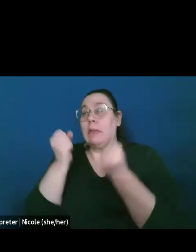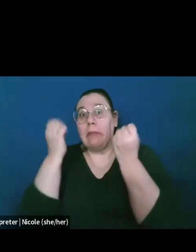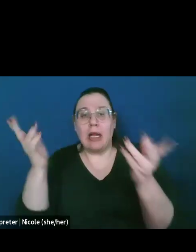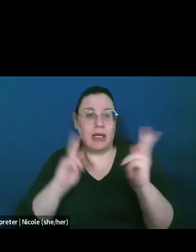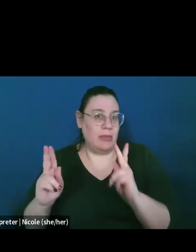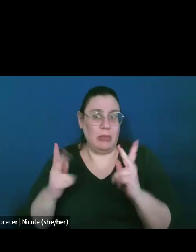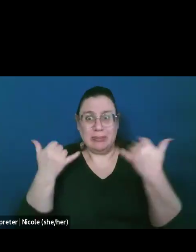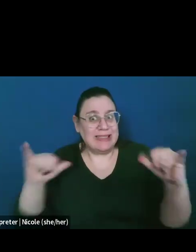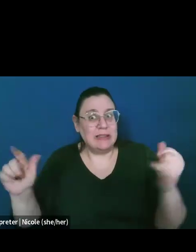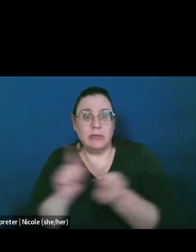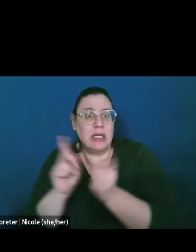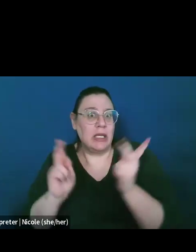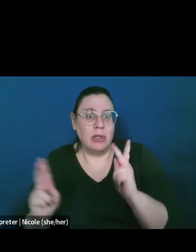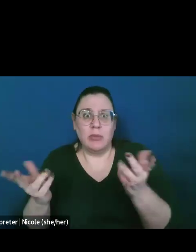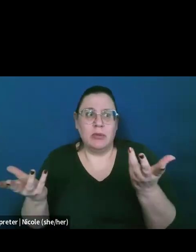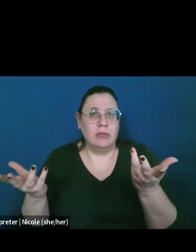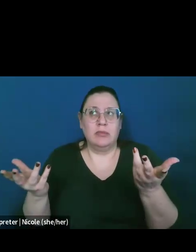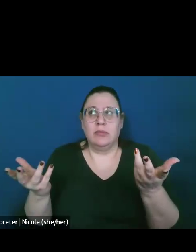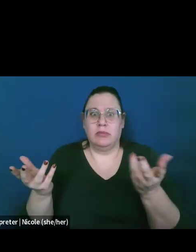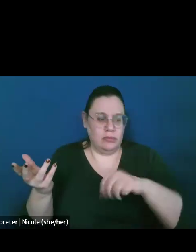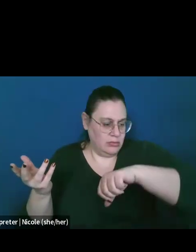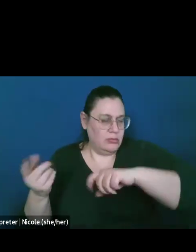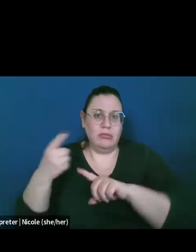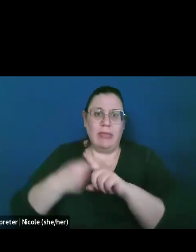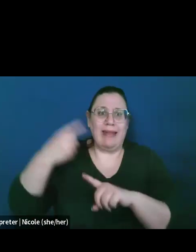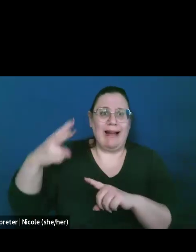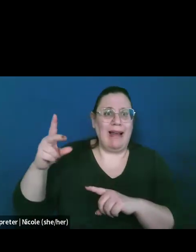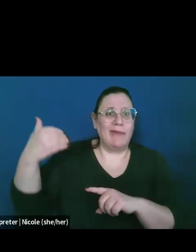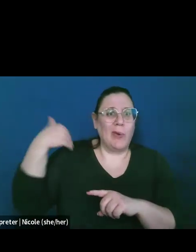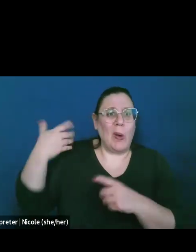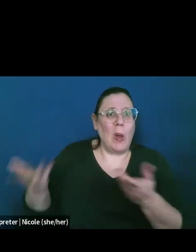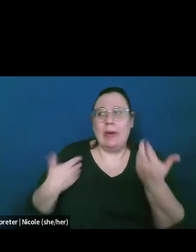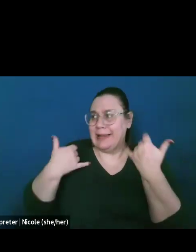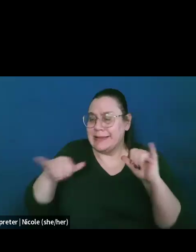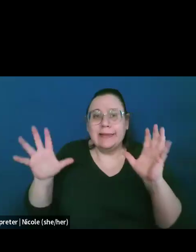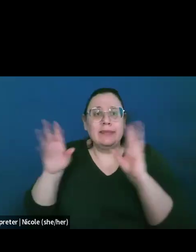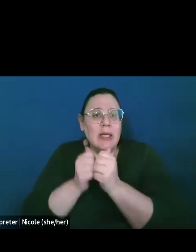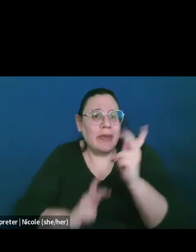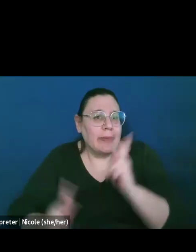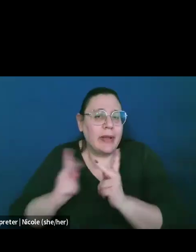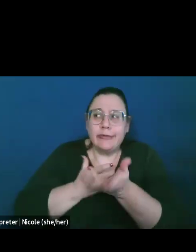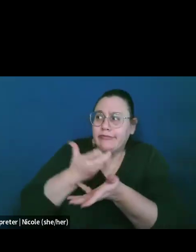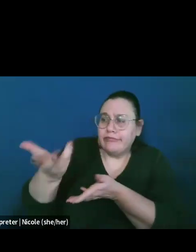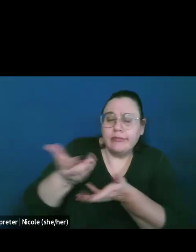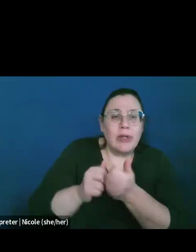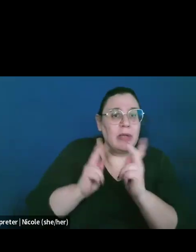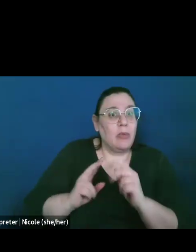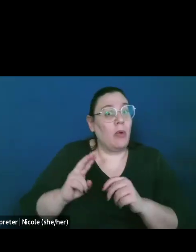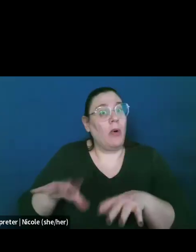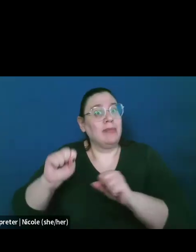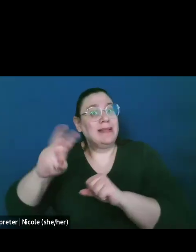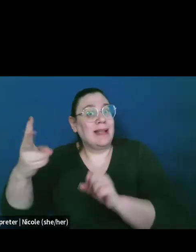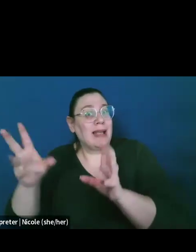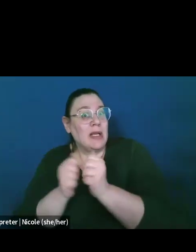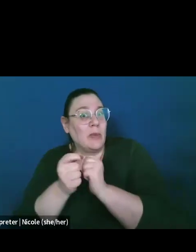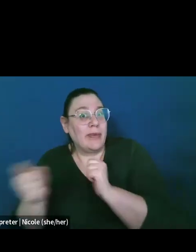still. Almost like I'm almost what a month and a half later, I'm still having meetings and just kind of touching base and having second meetings with people. So